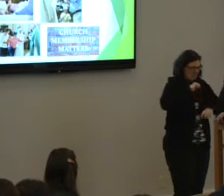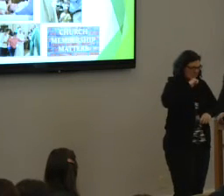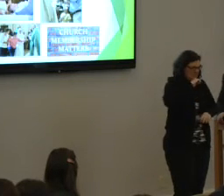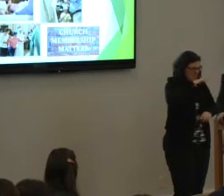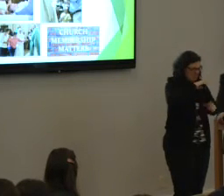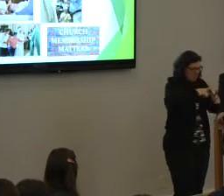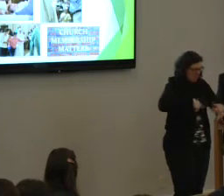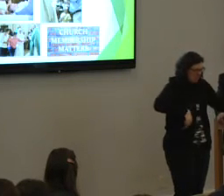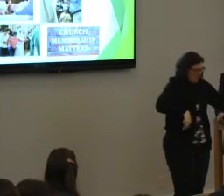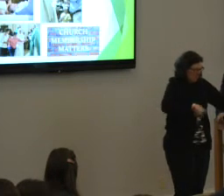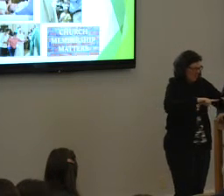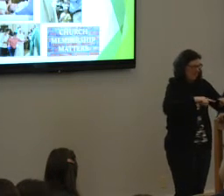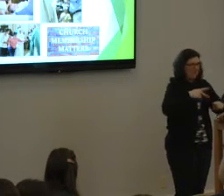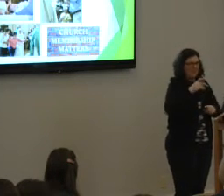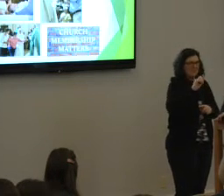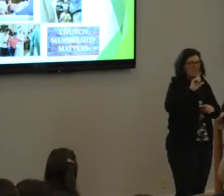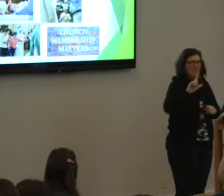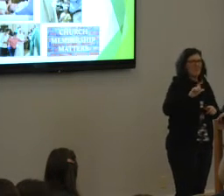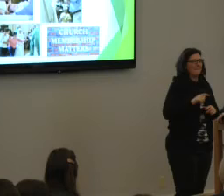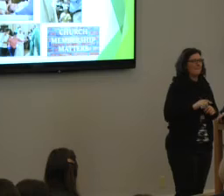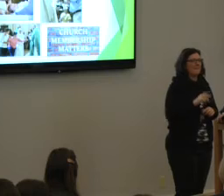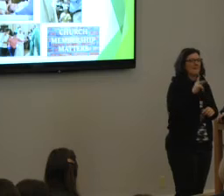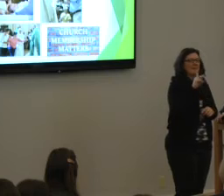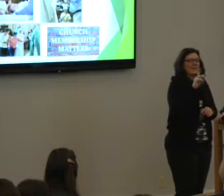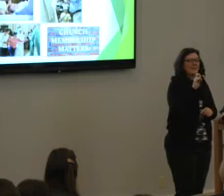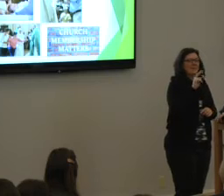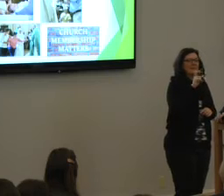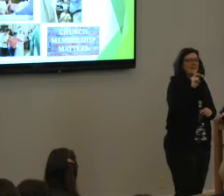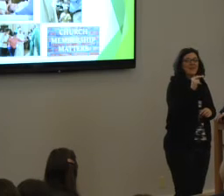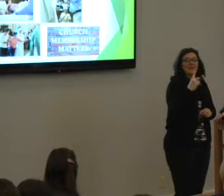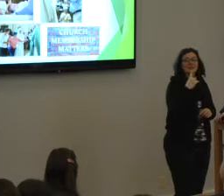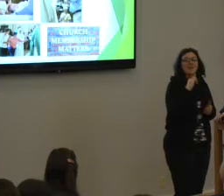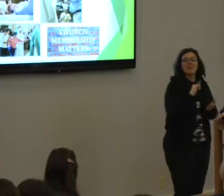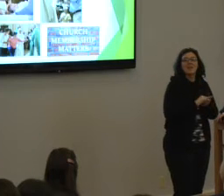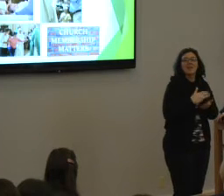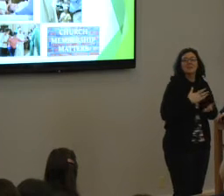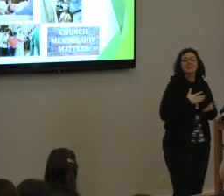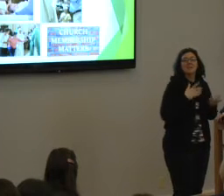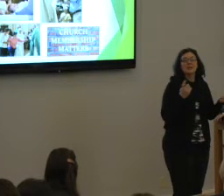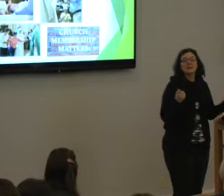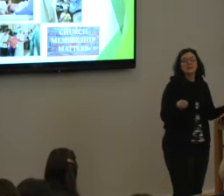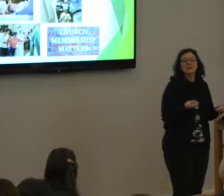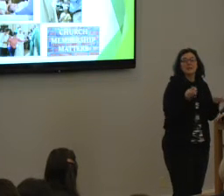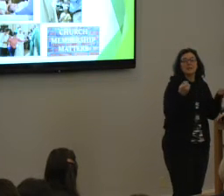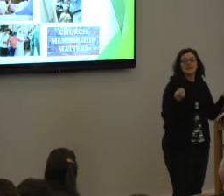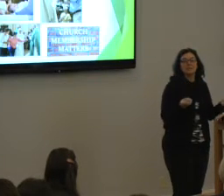dirty ring around the pool." And Kevin said, "That's my sin."